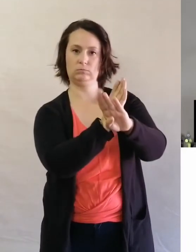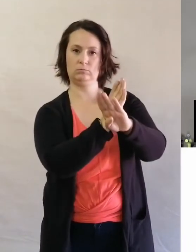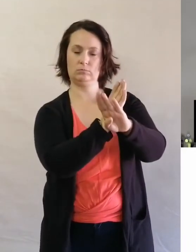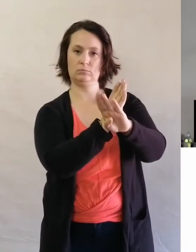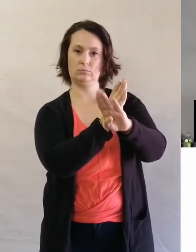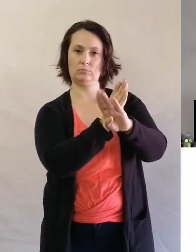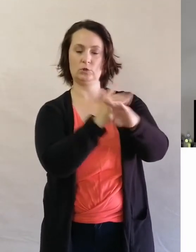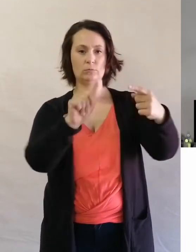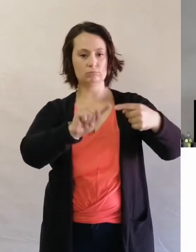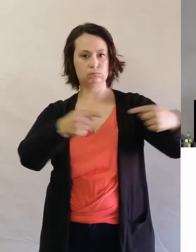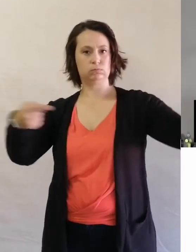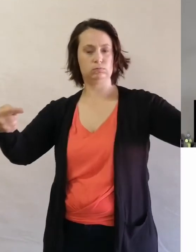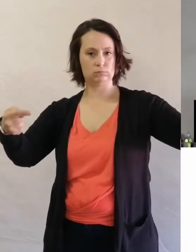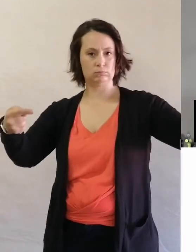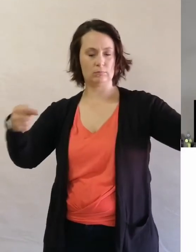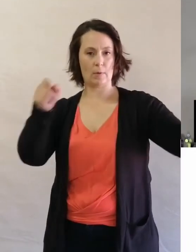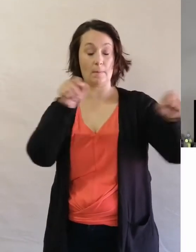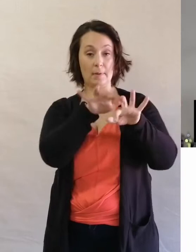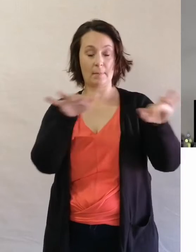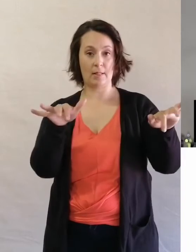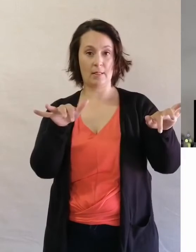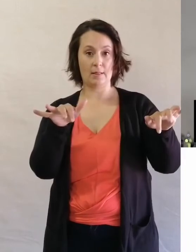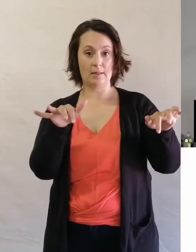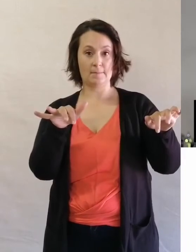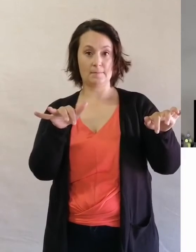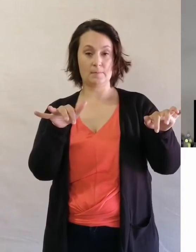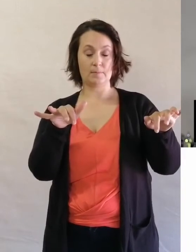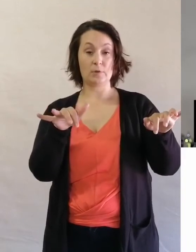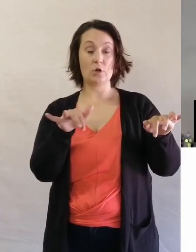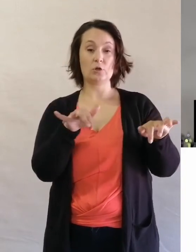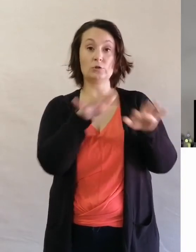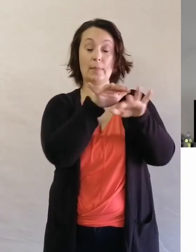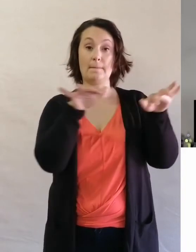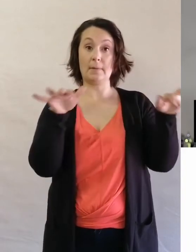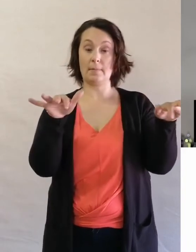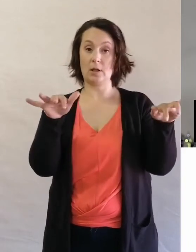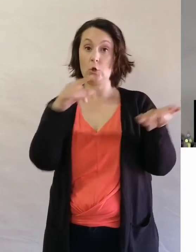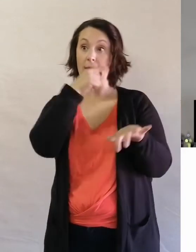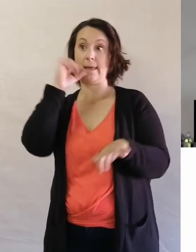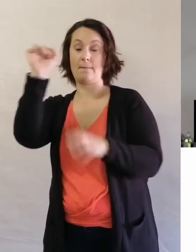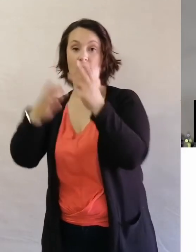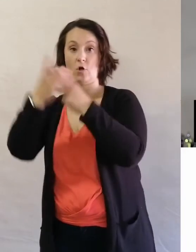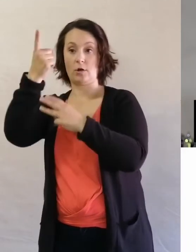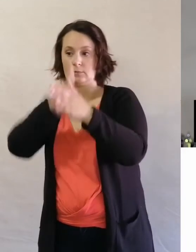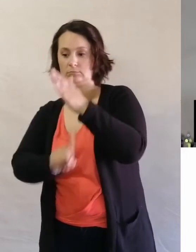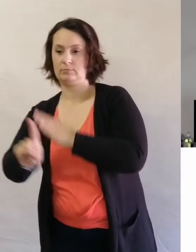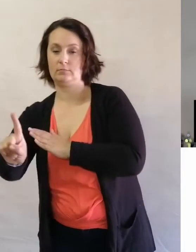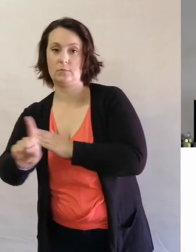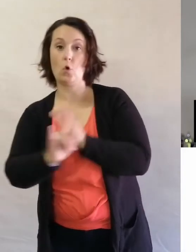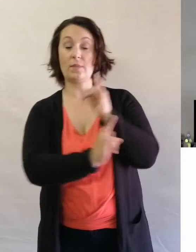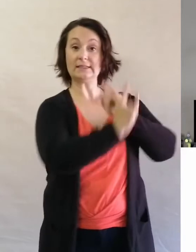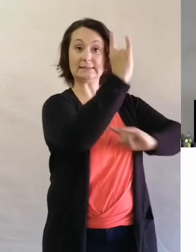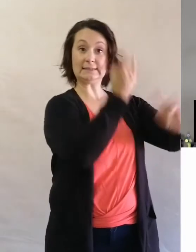two types of people. Those who are running and hiding in the name of God, and those who have a fortified